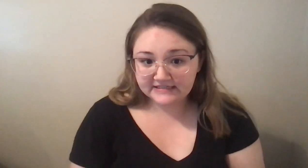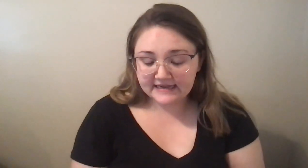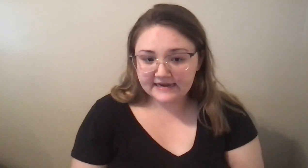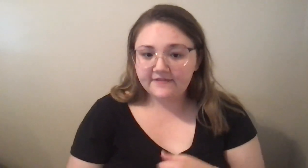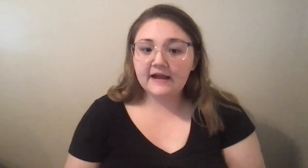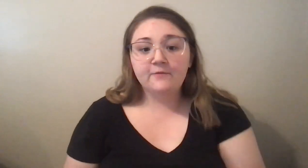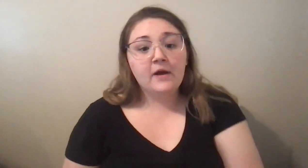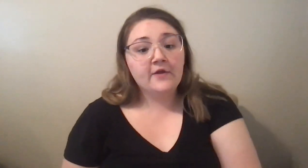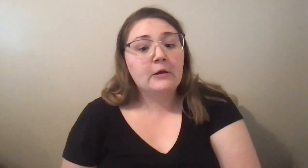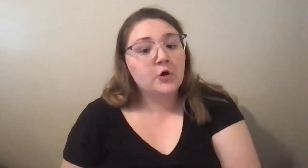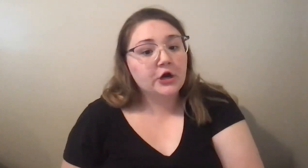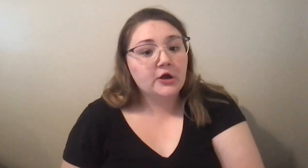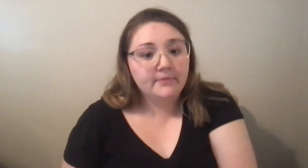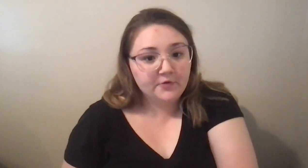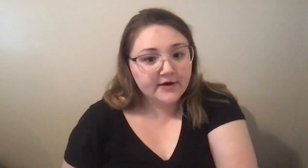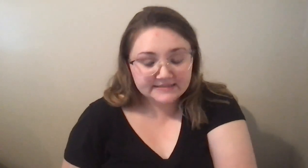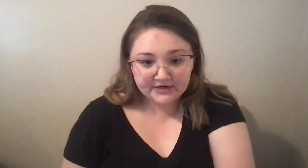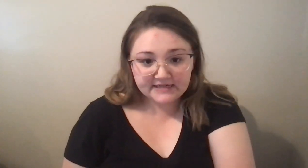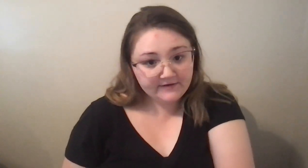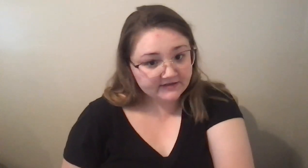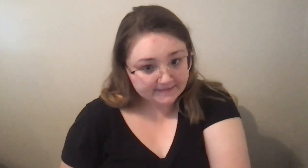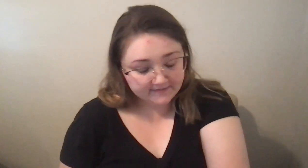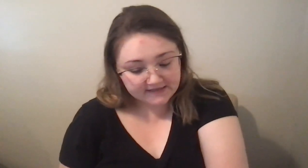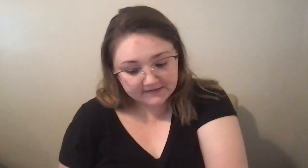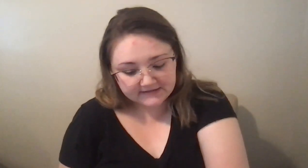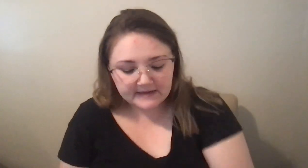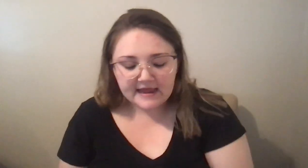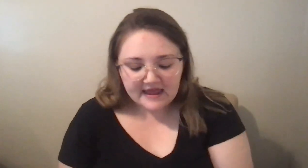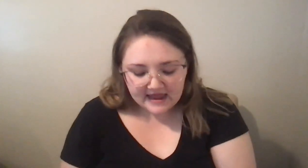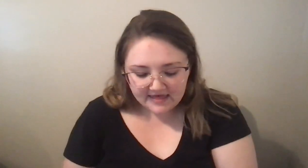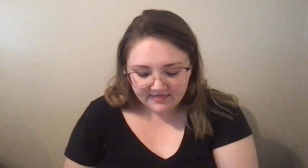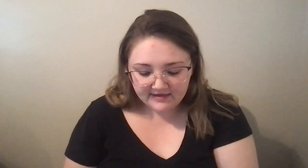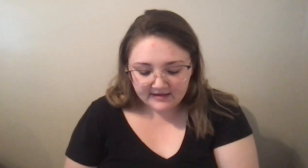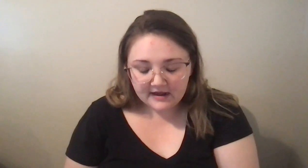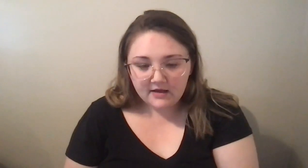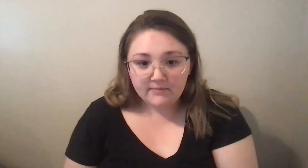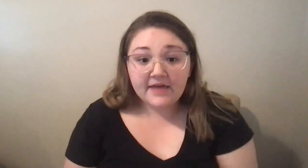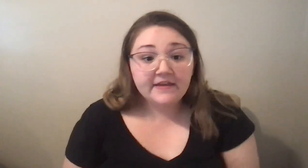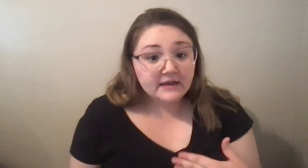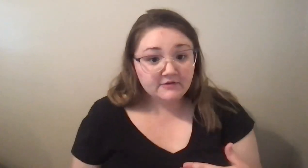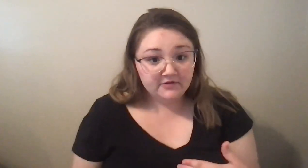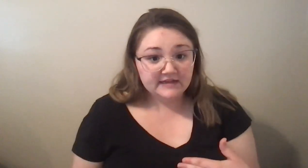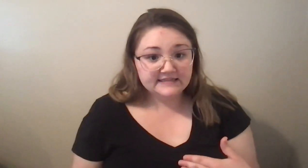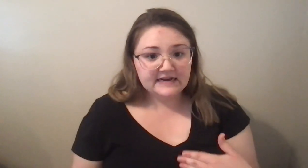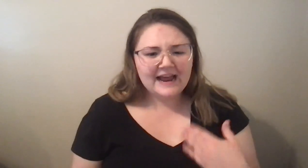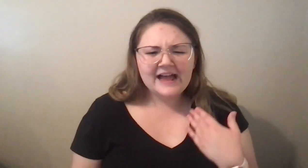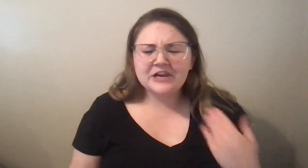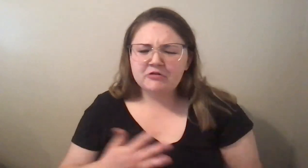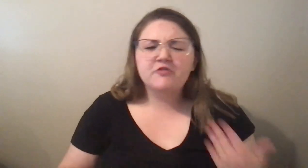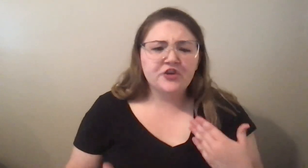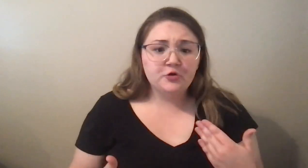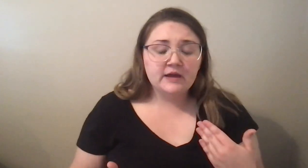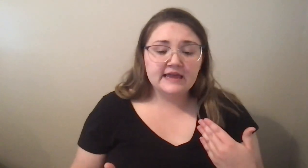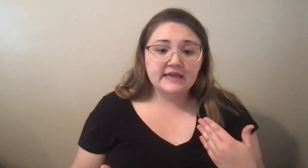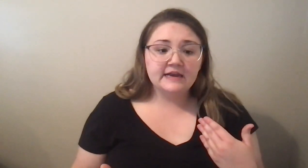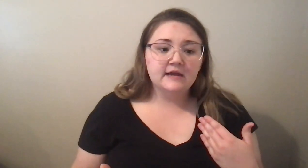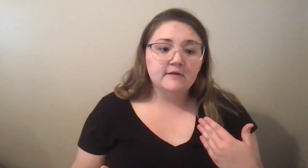what I just signed. That way they are working on both their expressive and receptive skills. And then at the end of the lesson, I kind of do a review